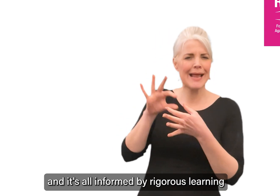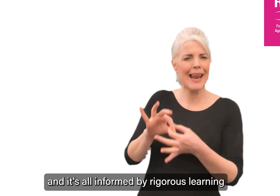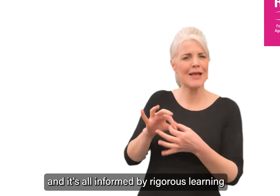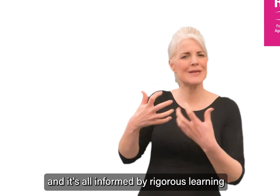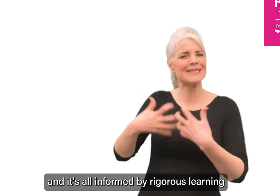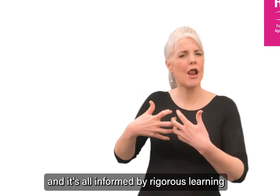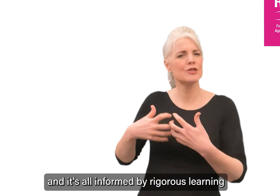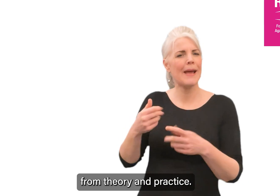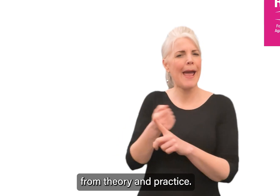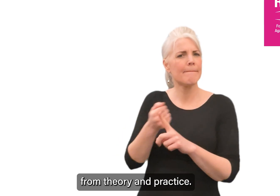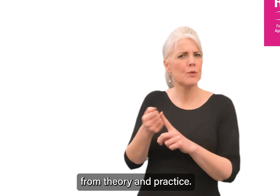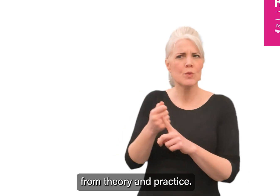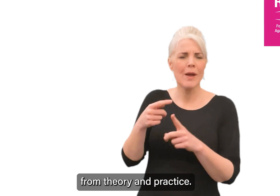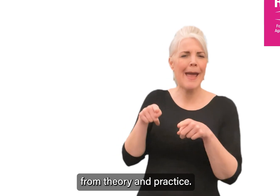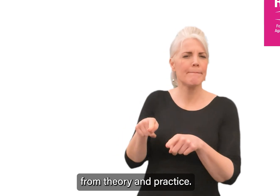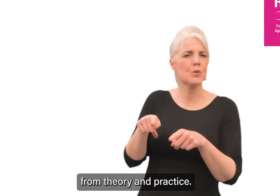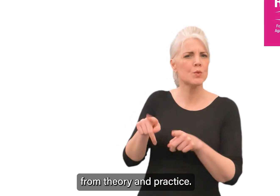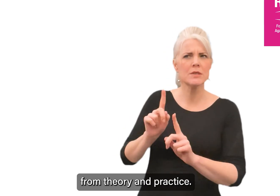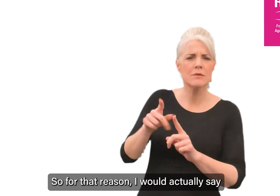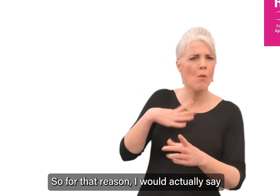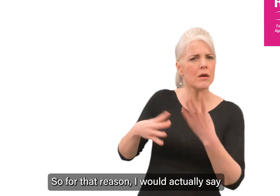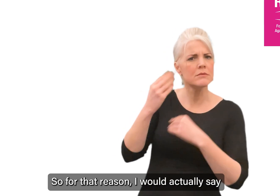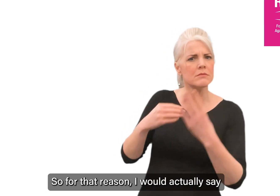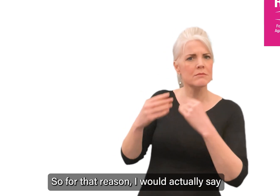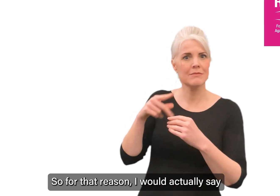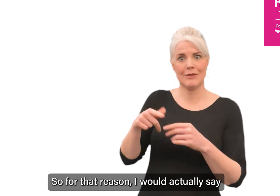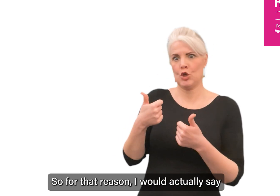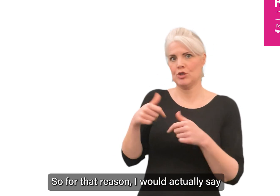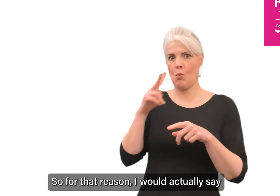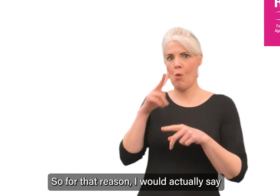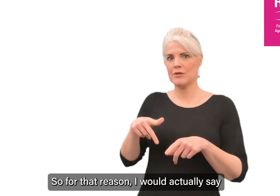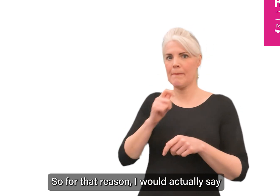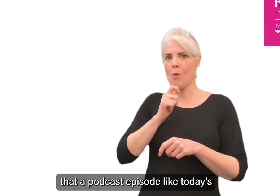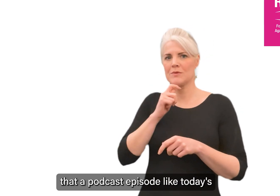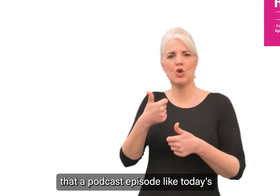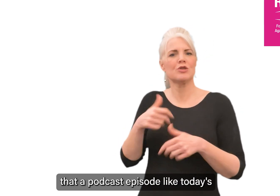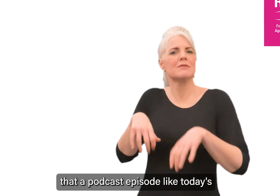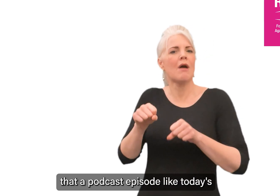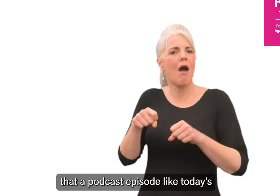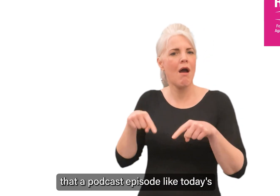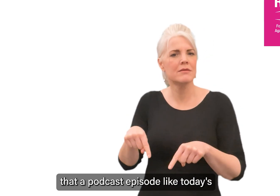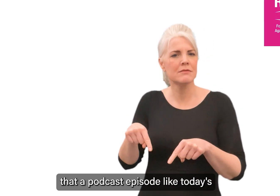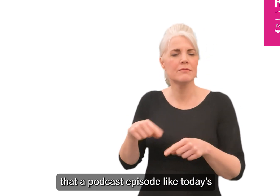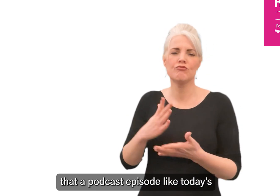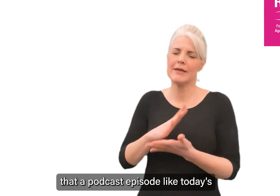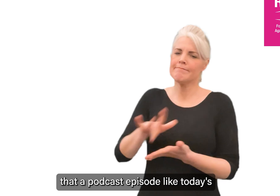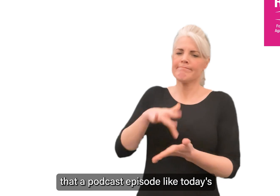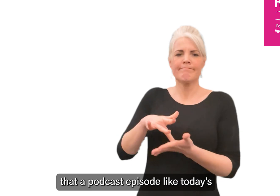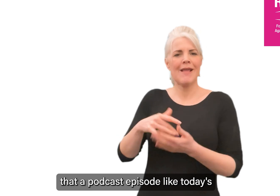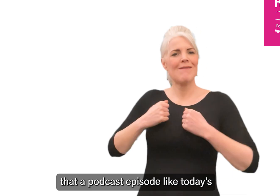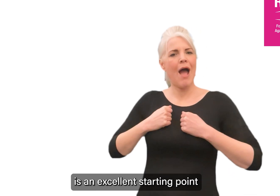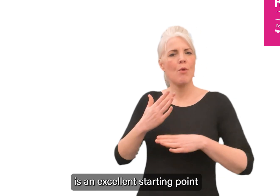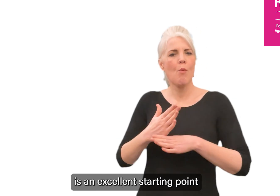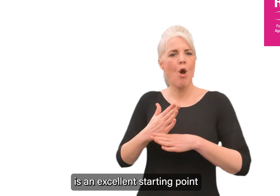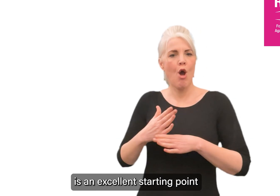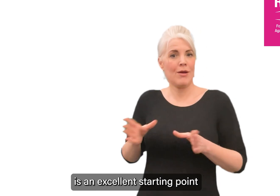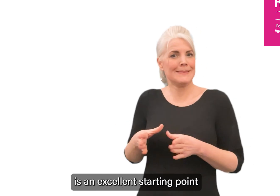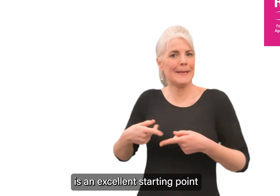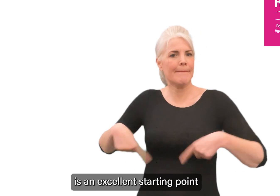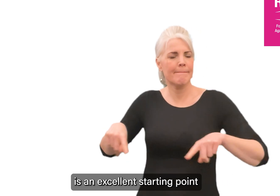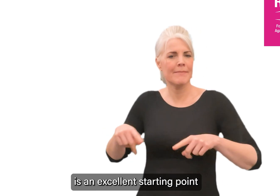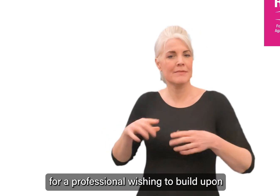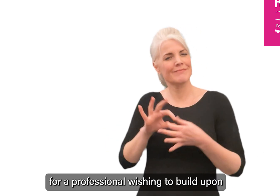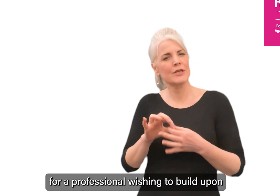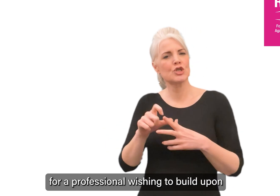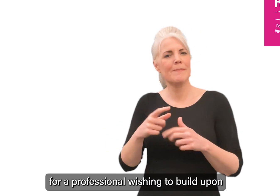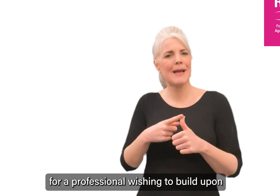by rigorous learning from theory and practice. So for that reason, I would actually say that a podcast episode like today's is an excellent